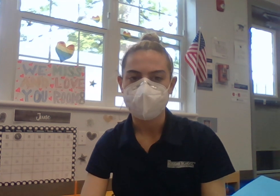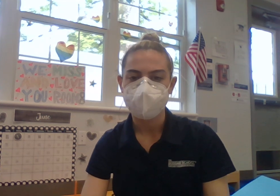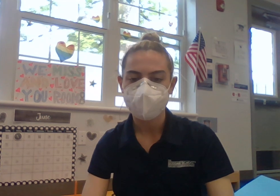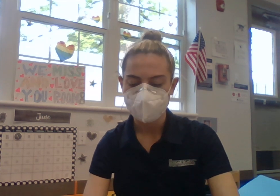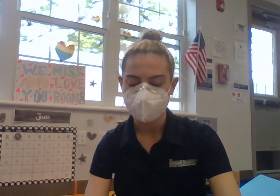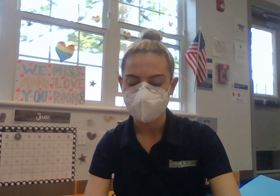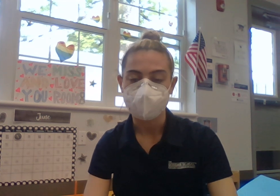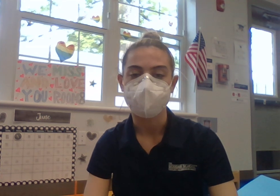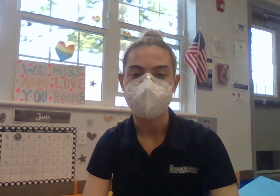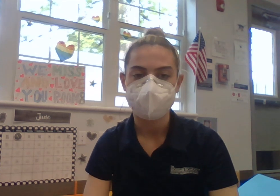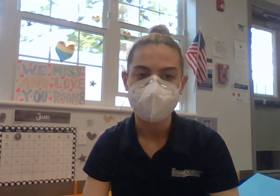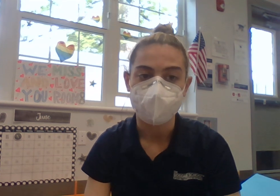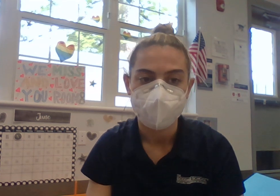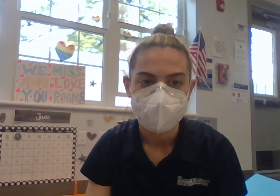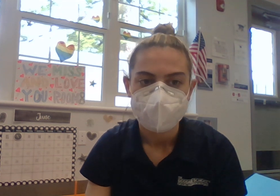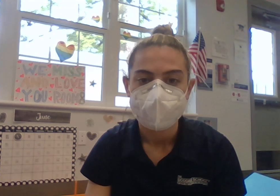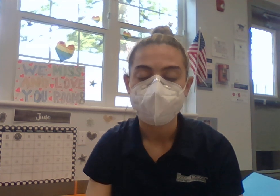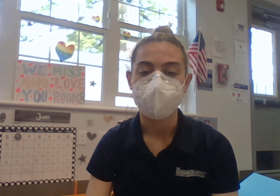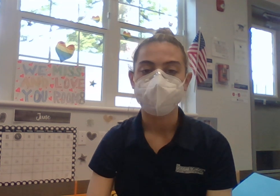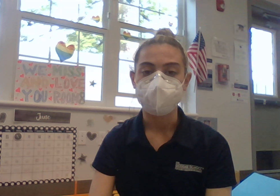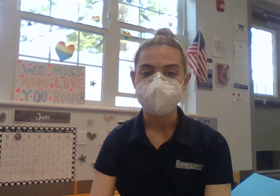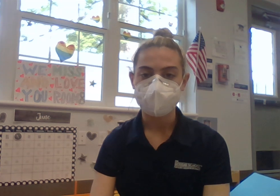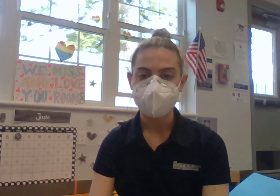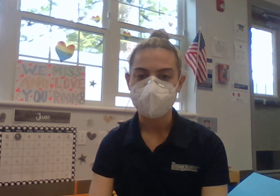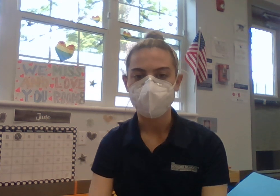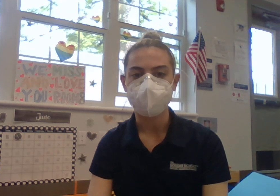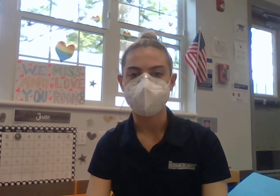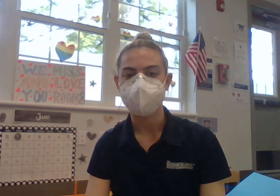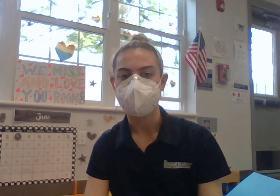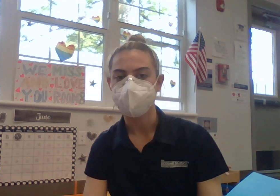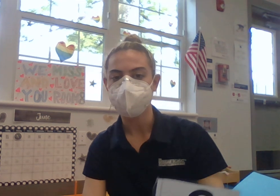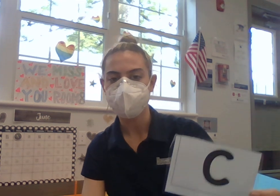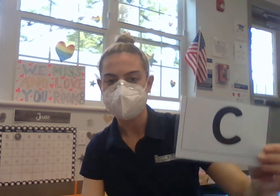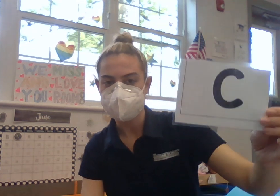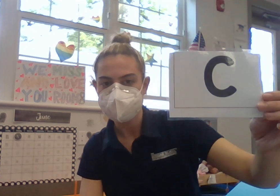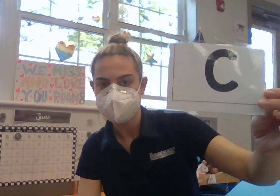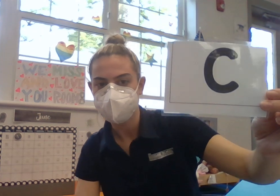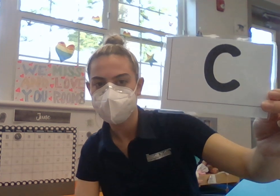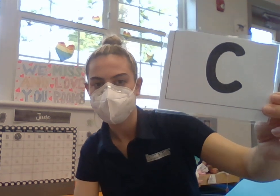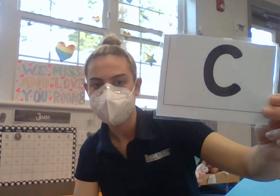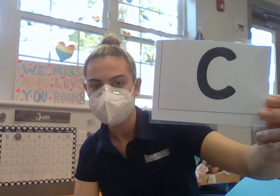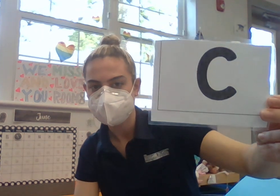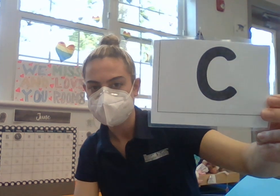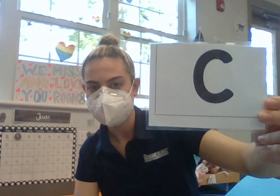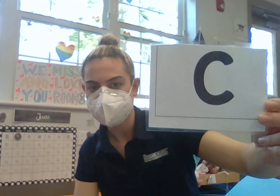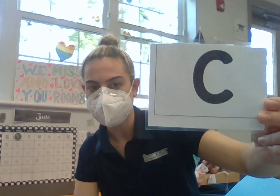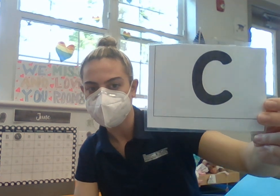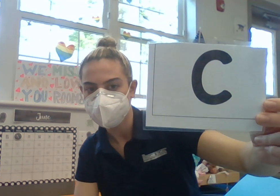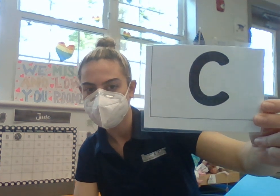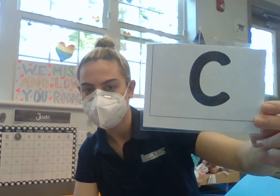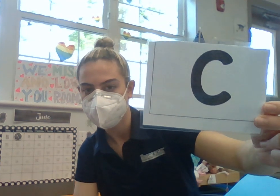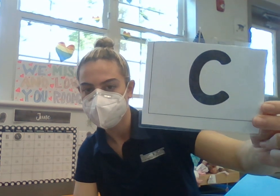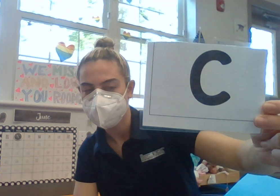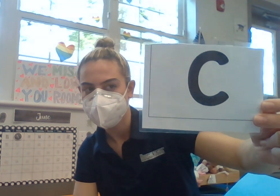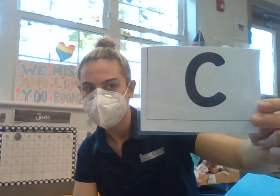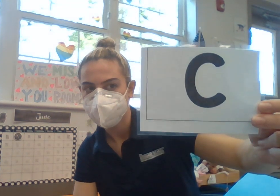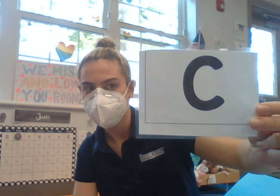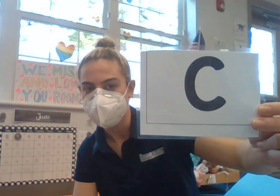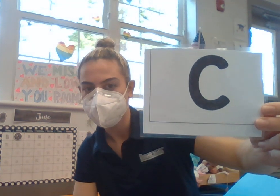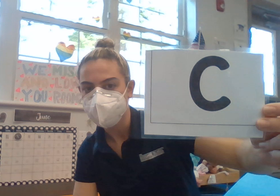here to help, and we can do it together. So our first letter that I want you to try to do is C. Ready? Try